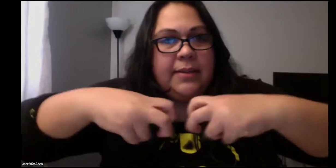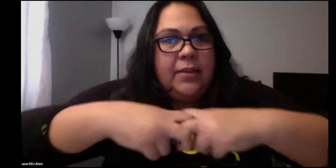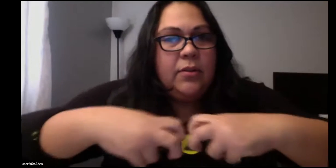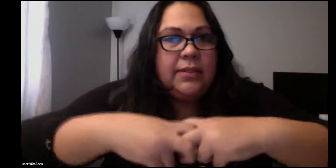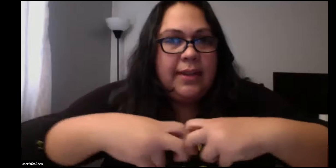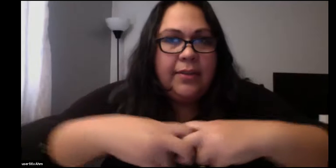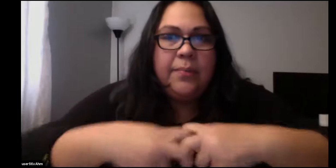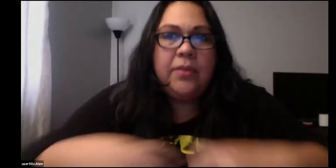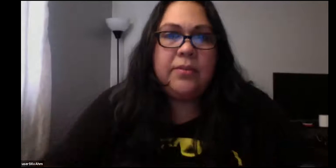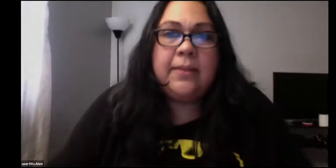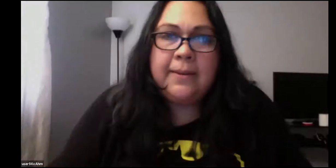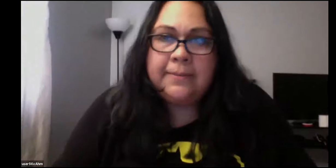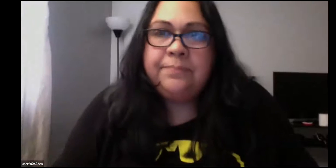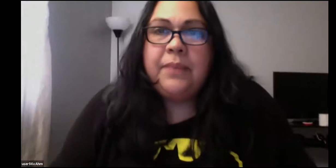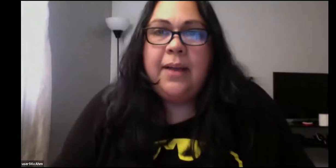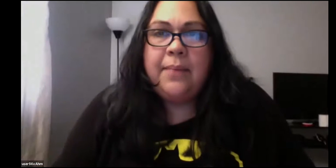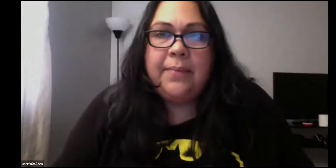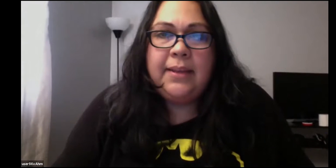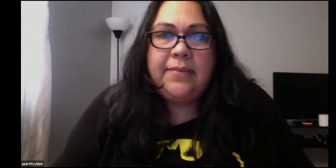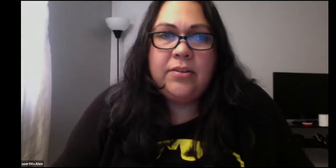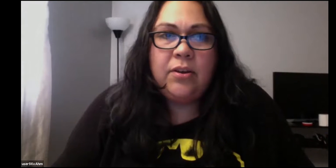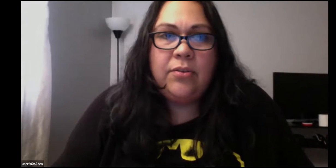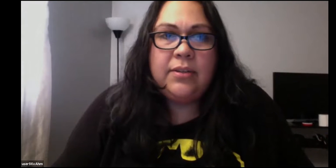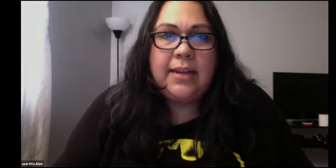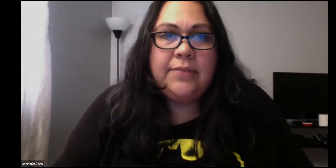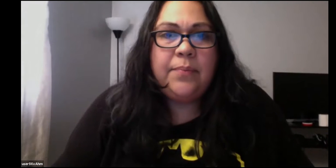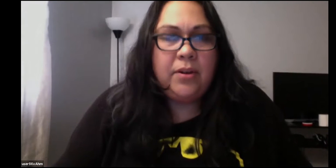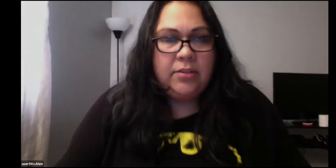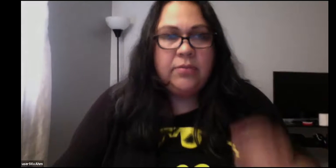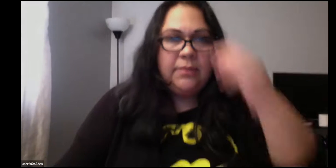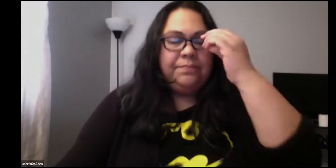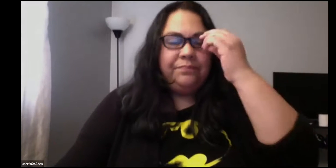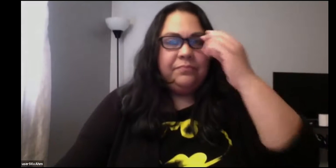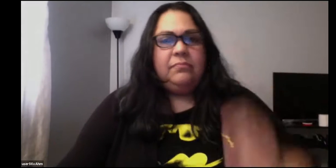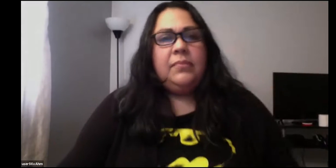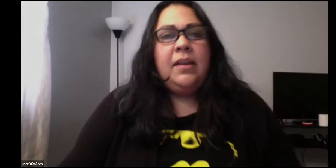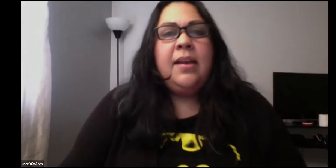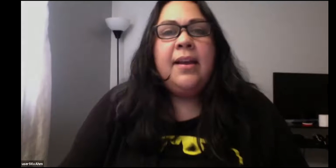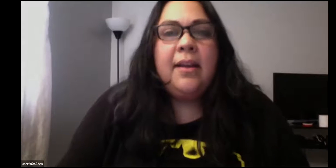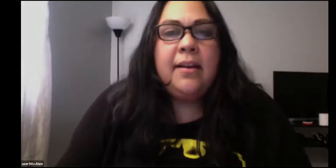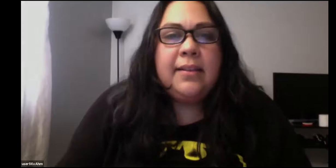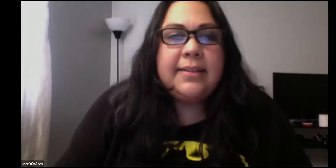goes together. Puzzle. I believe there's other signs for puzzles. Let's